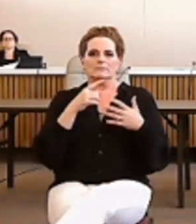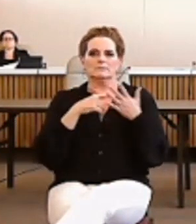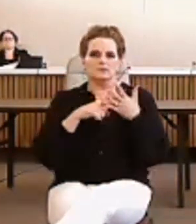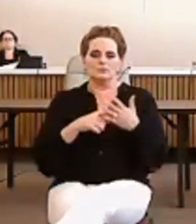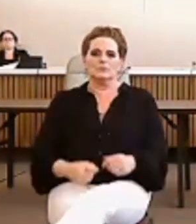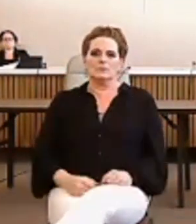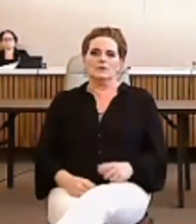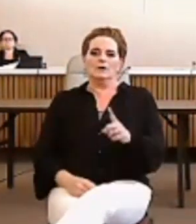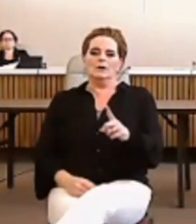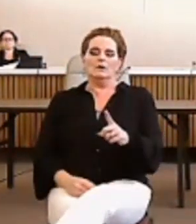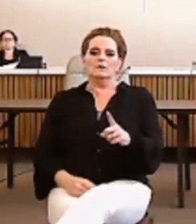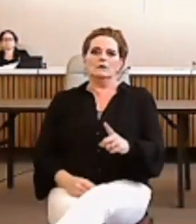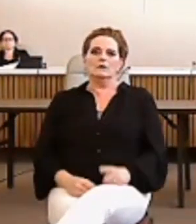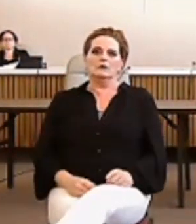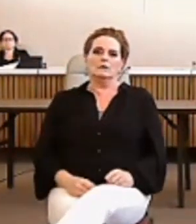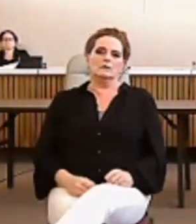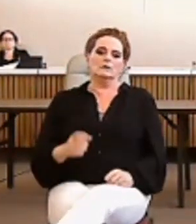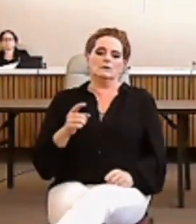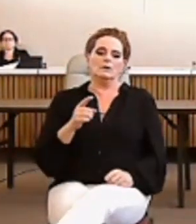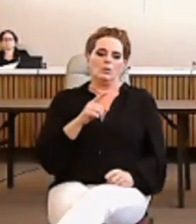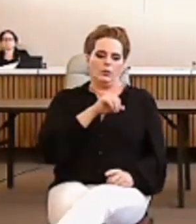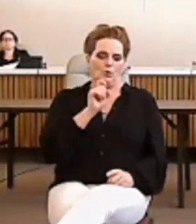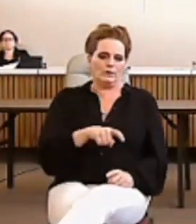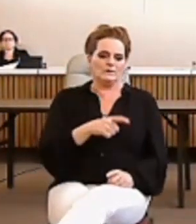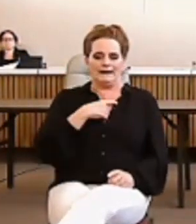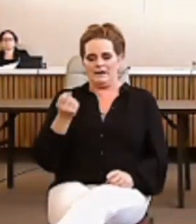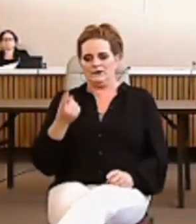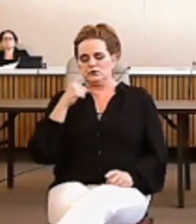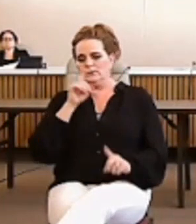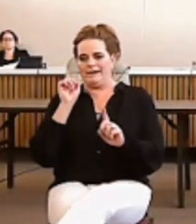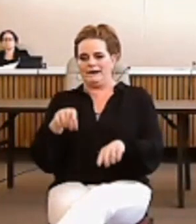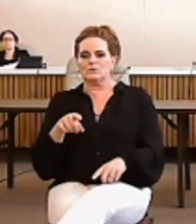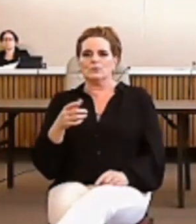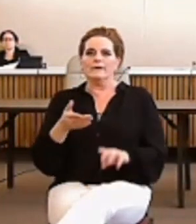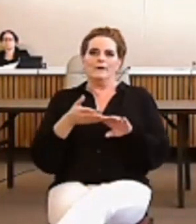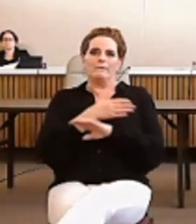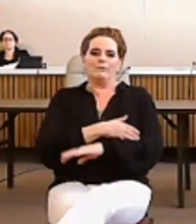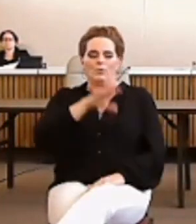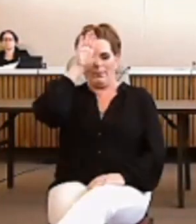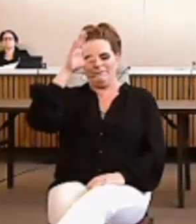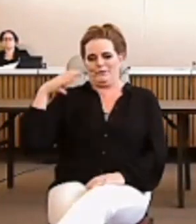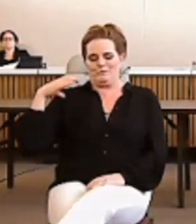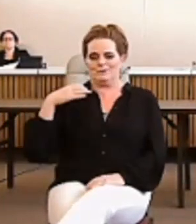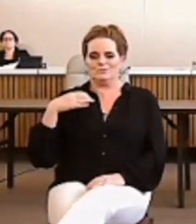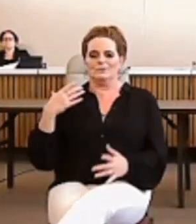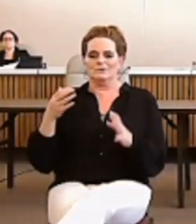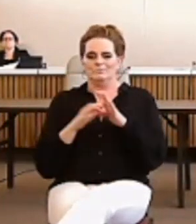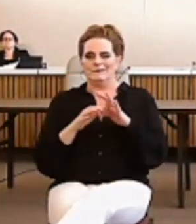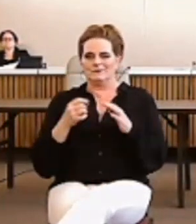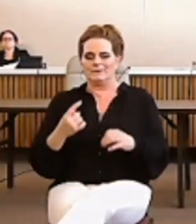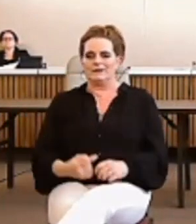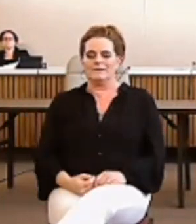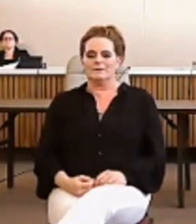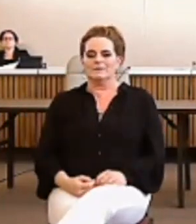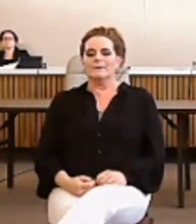You answered the question well the first time, and I understood the answer before the fire marshal spoke via